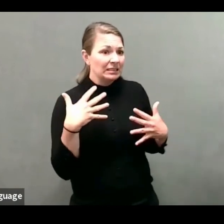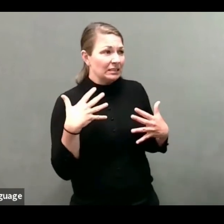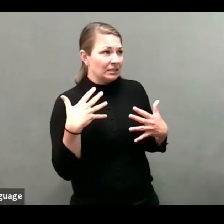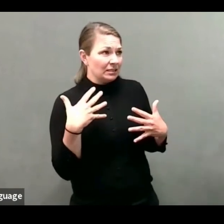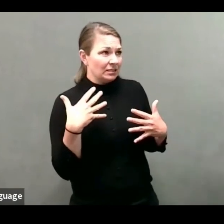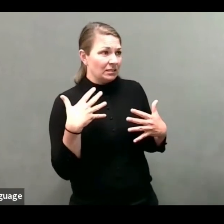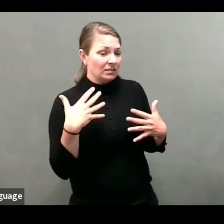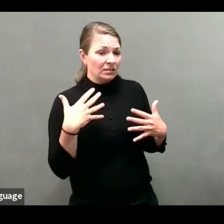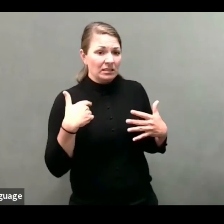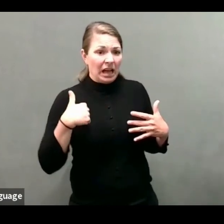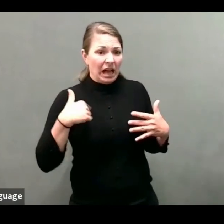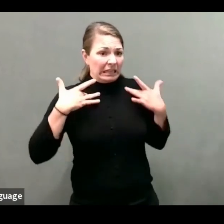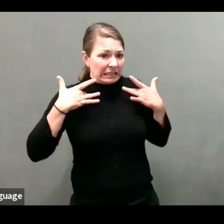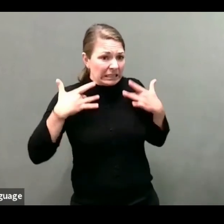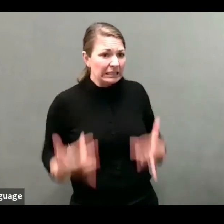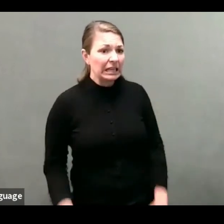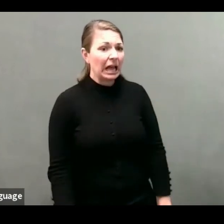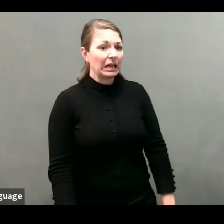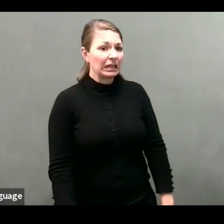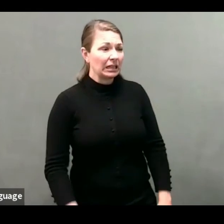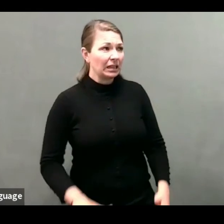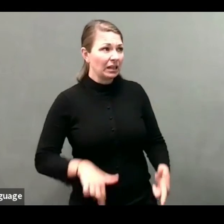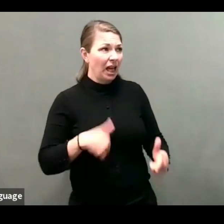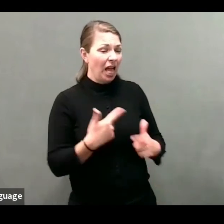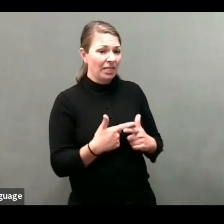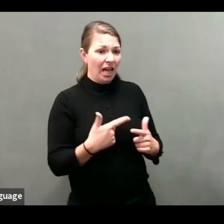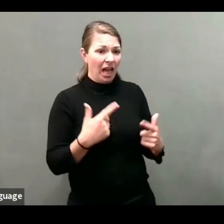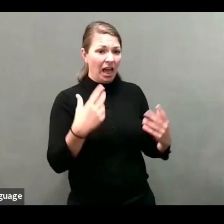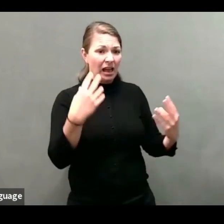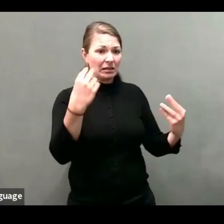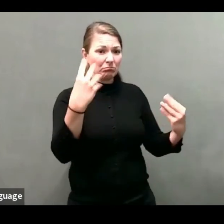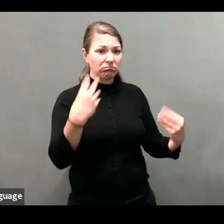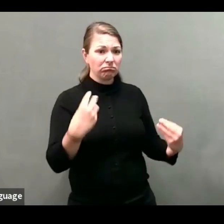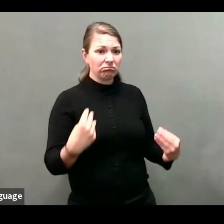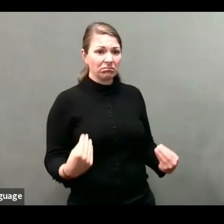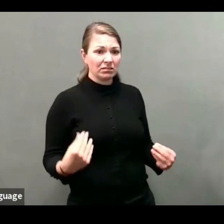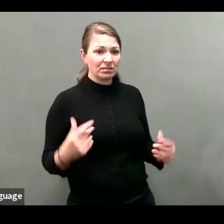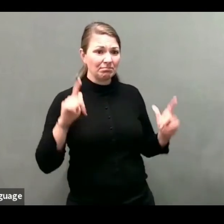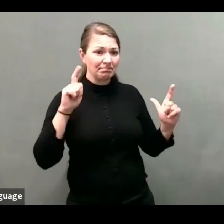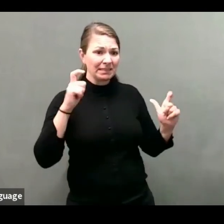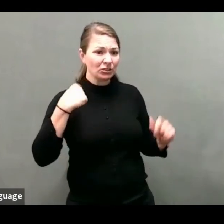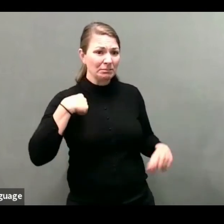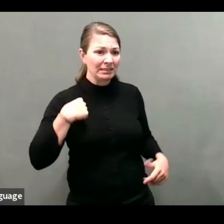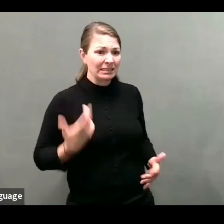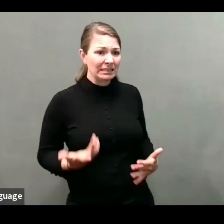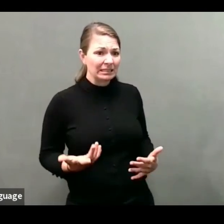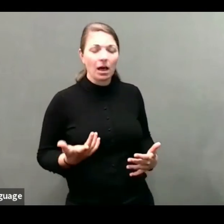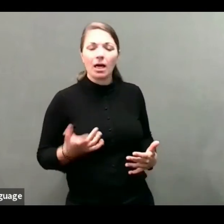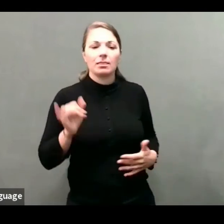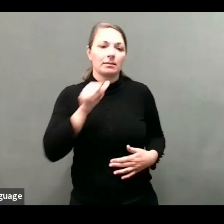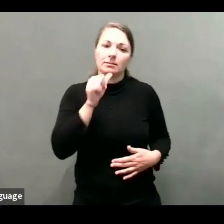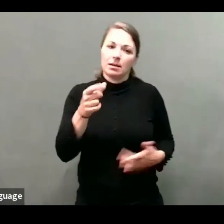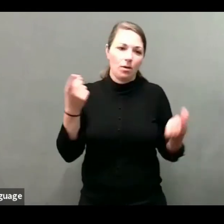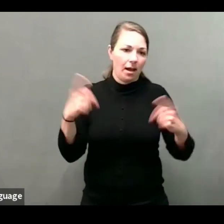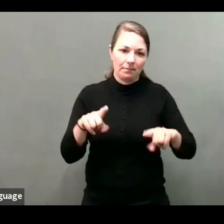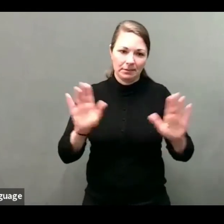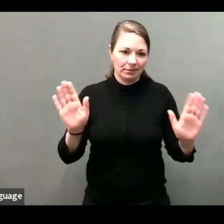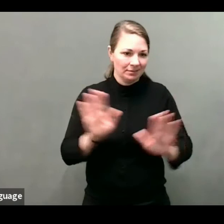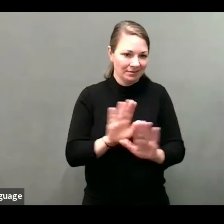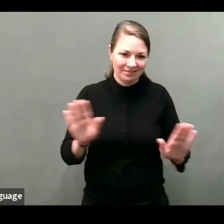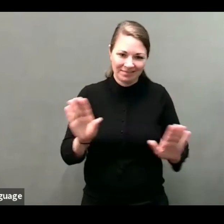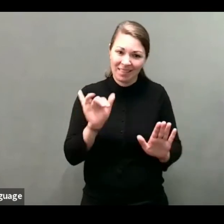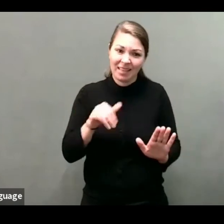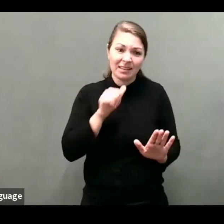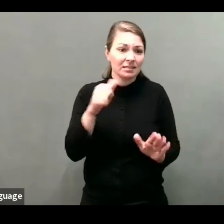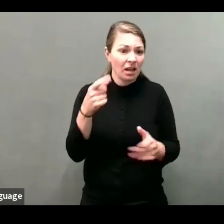like strip naked and then just have these photos taken of them standing there. And that is absolutely not what happens, because that's not